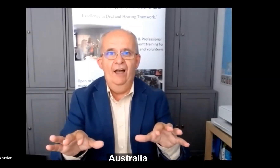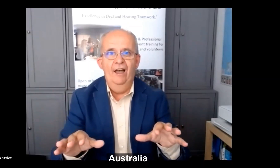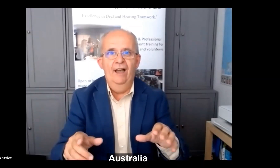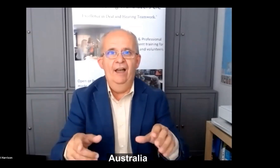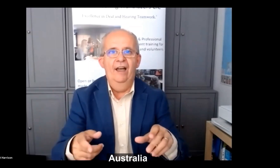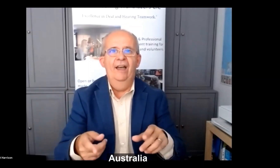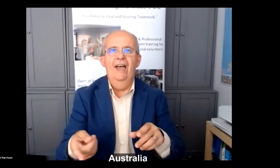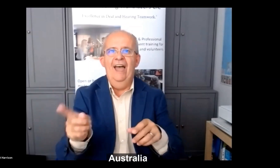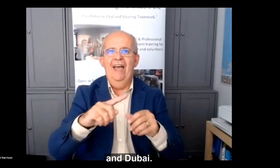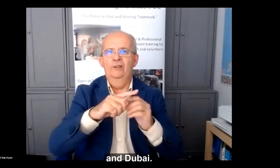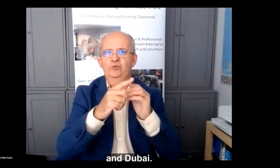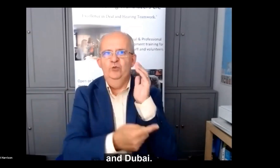Australia,